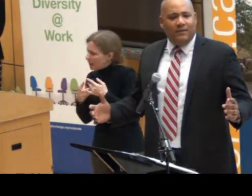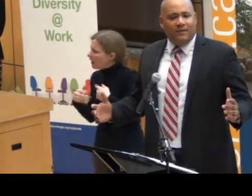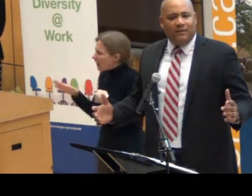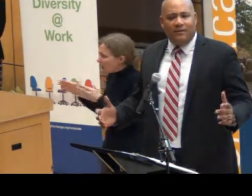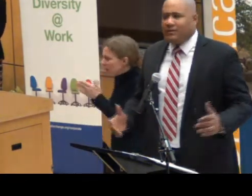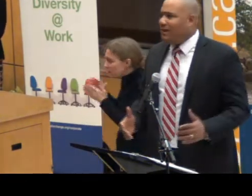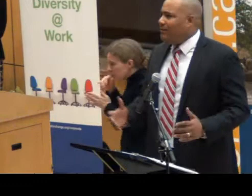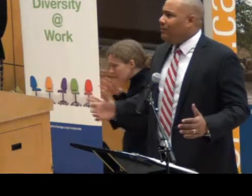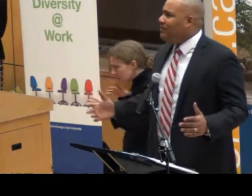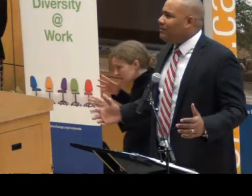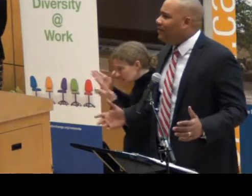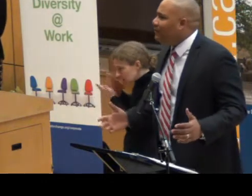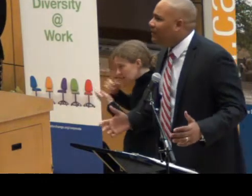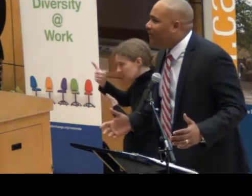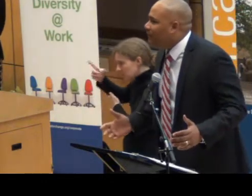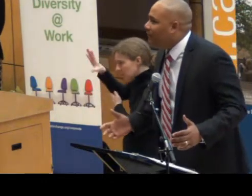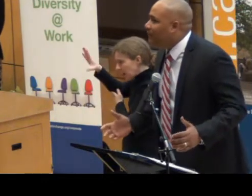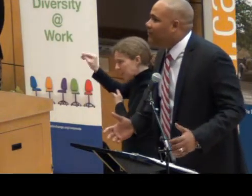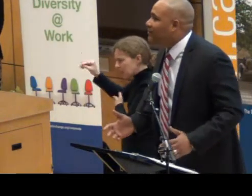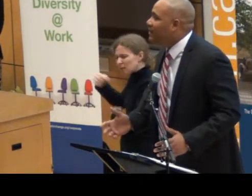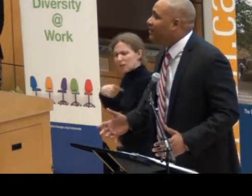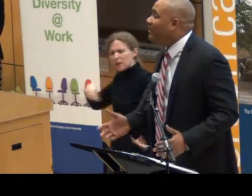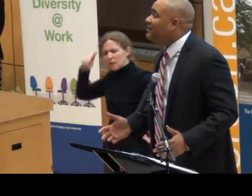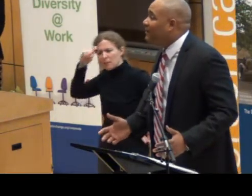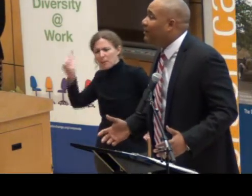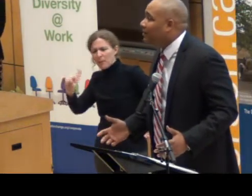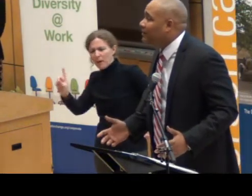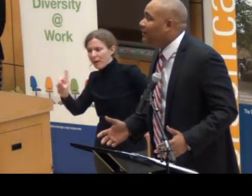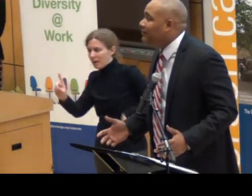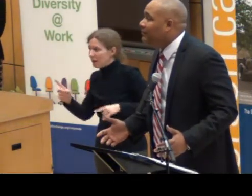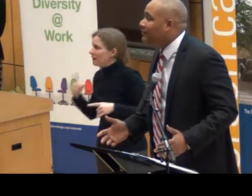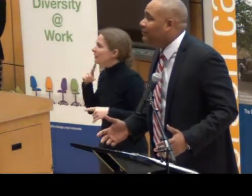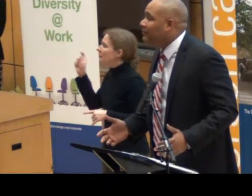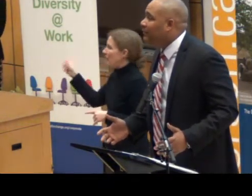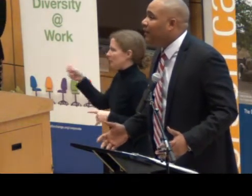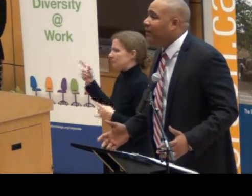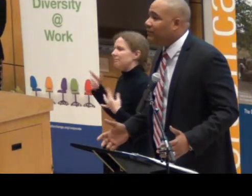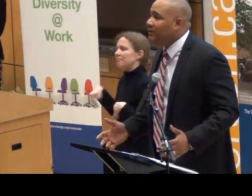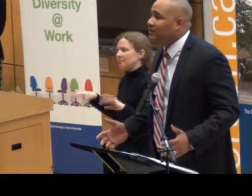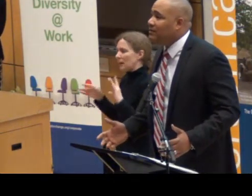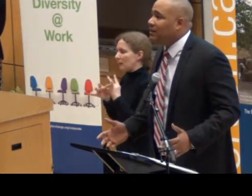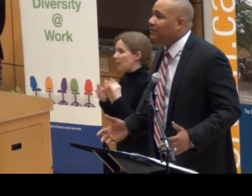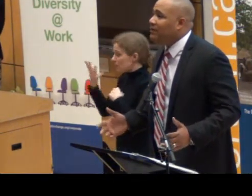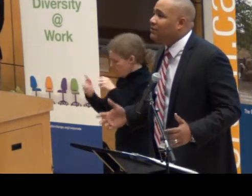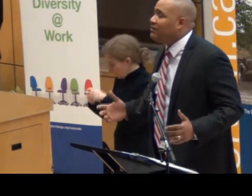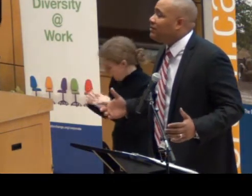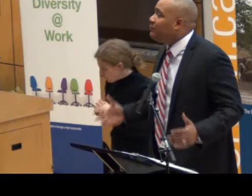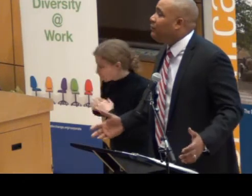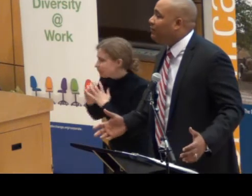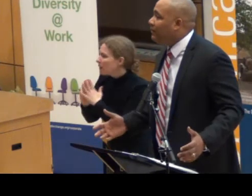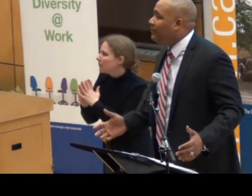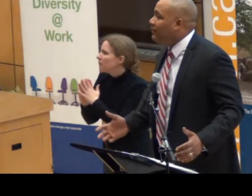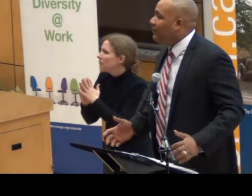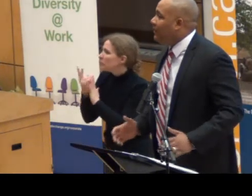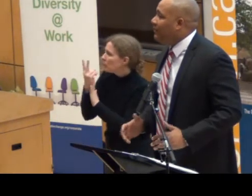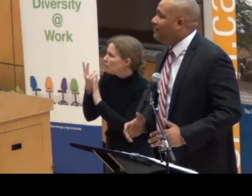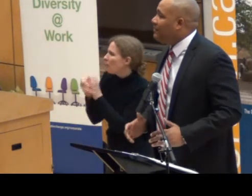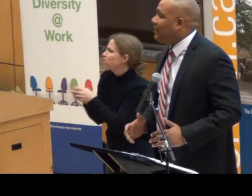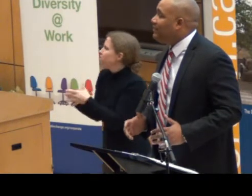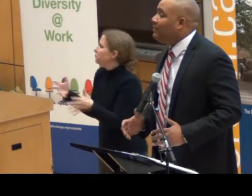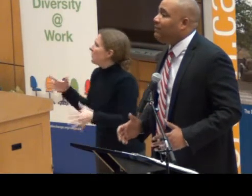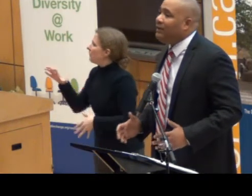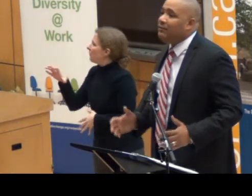the companies out there saying, where did this company come from? And she said, they say that all the time. 5 years, this company has just exploded,